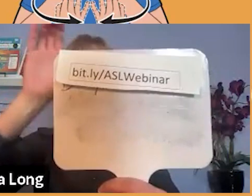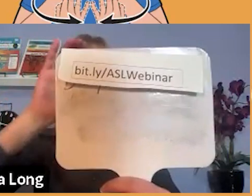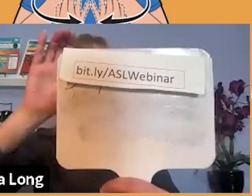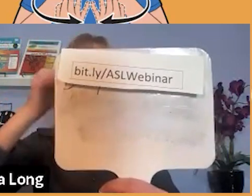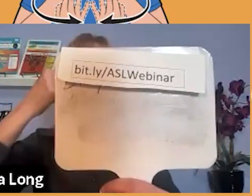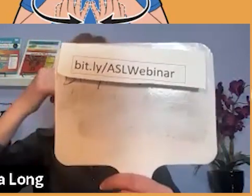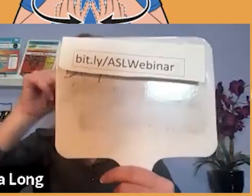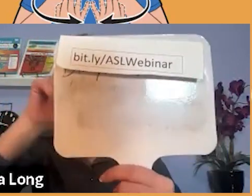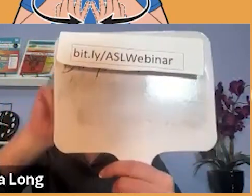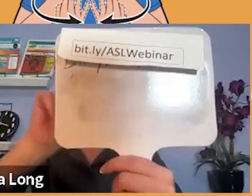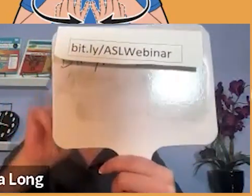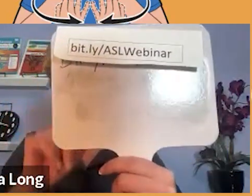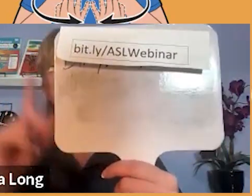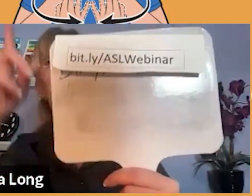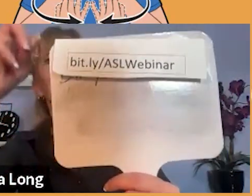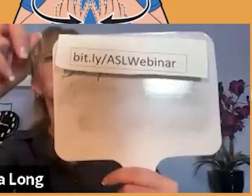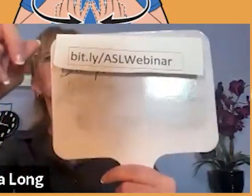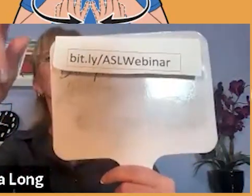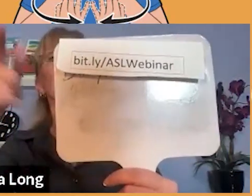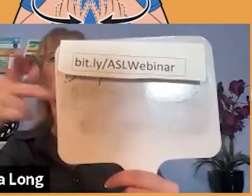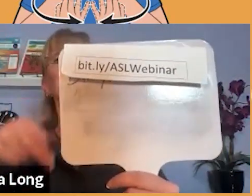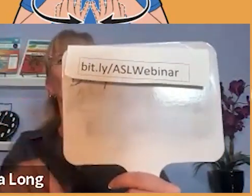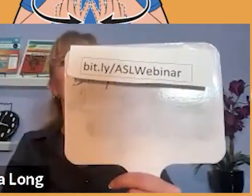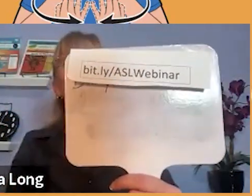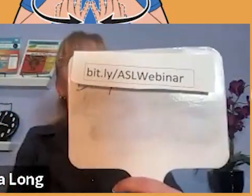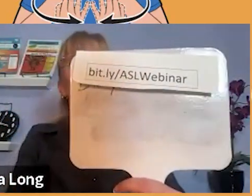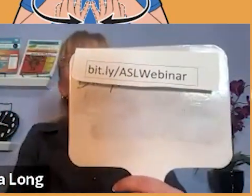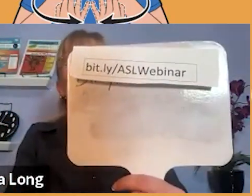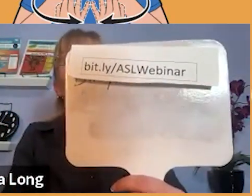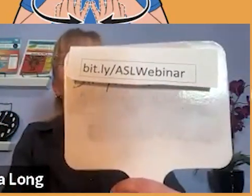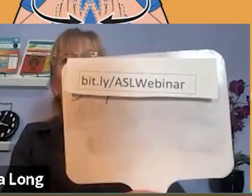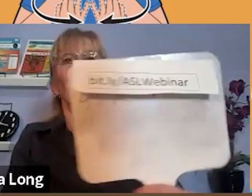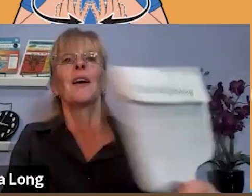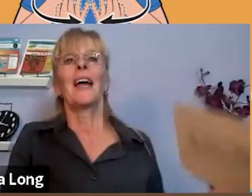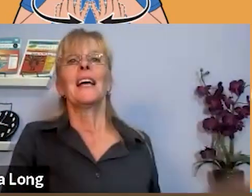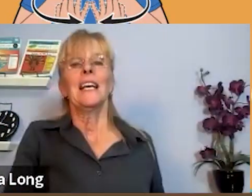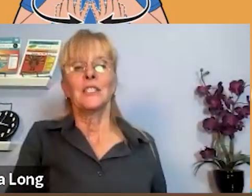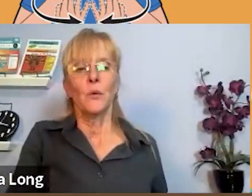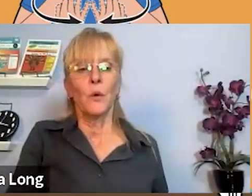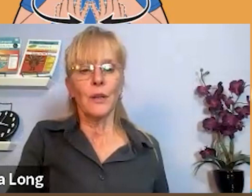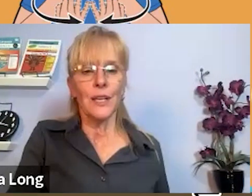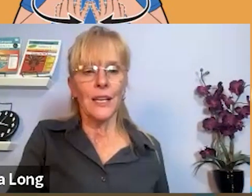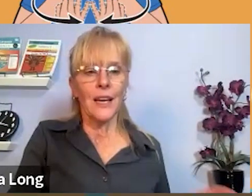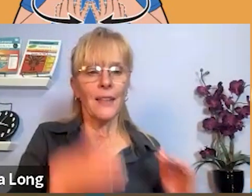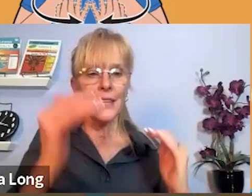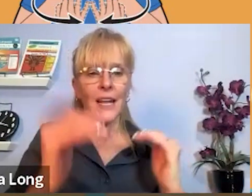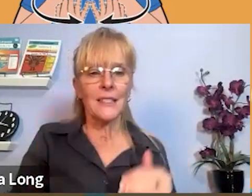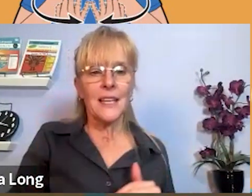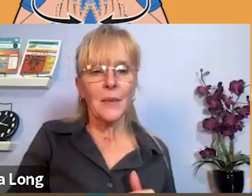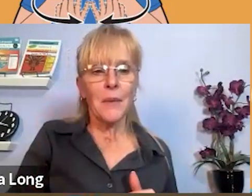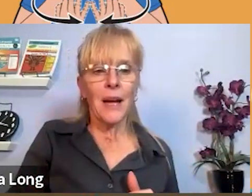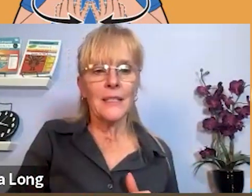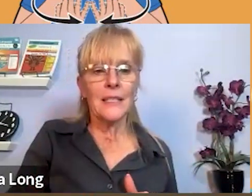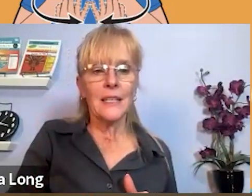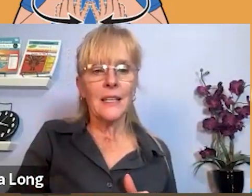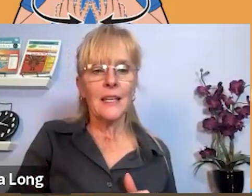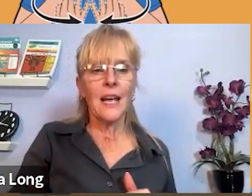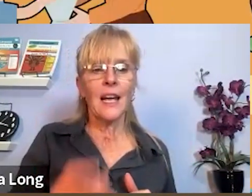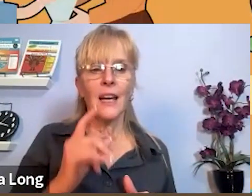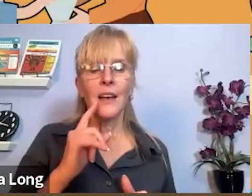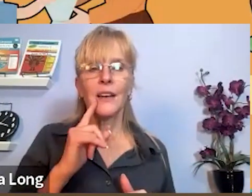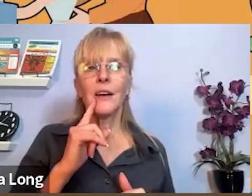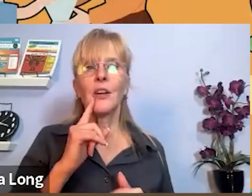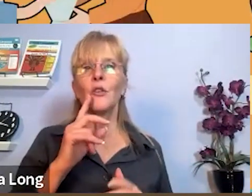live Zoom call, okay? Take a picture so you can join. Okay, so we're looking at the next game